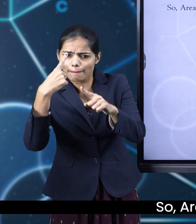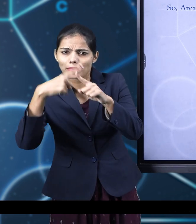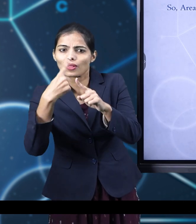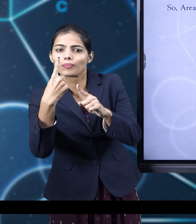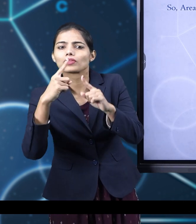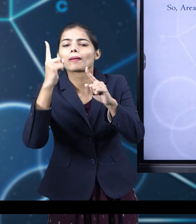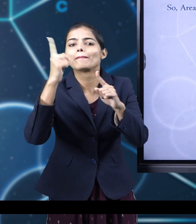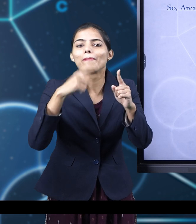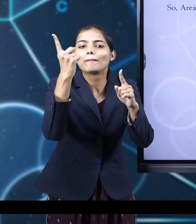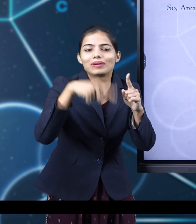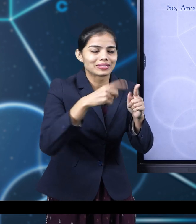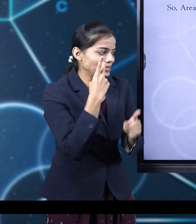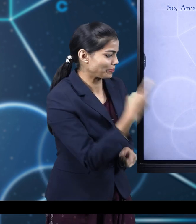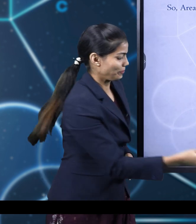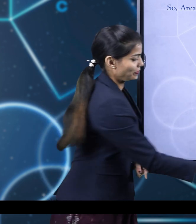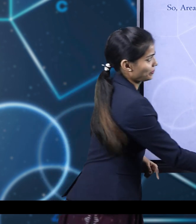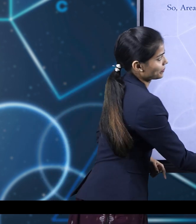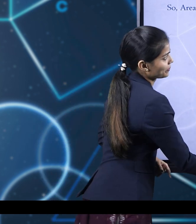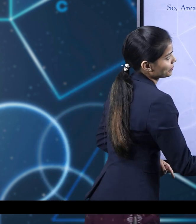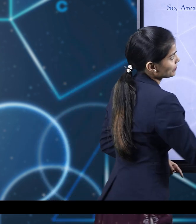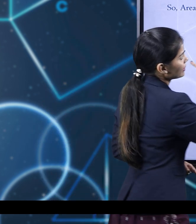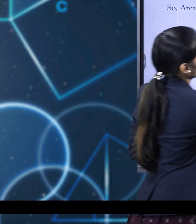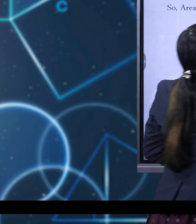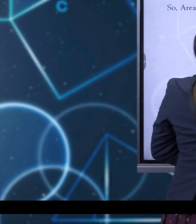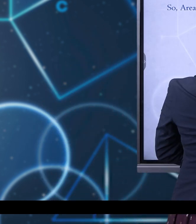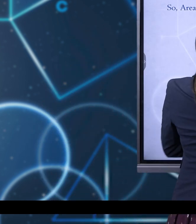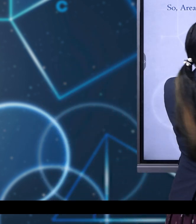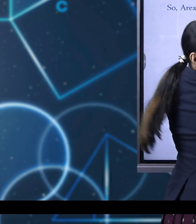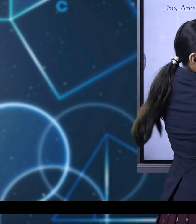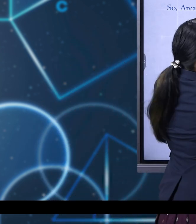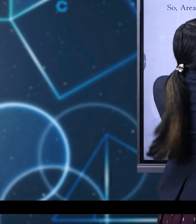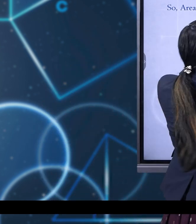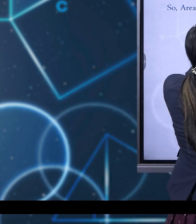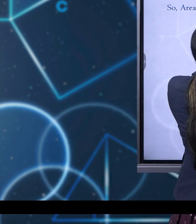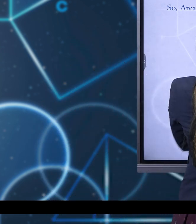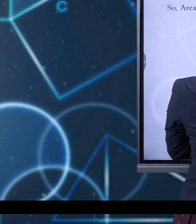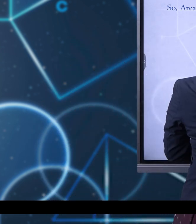is equal to 2 plus 2 square units is equal to 4 square units.